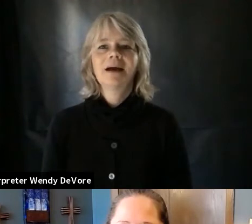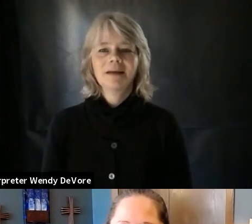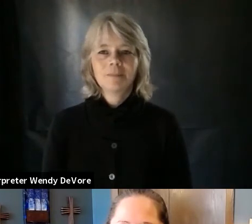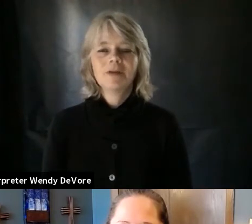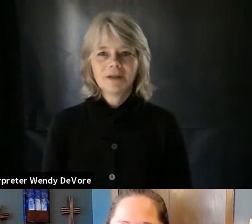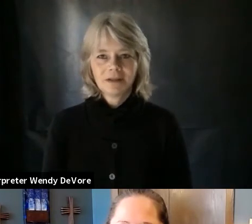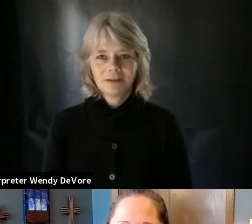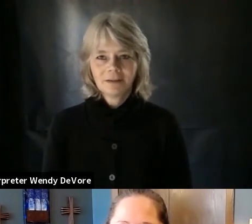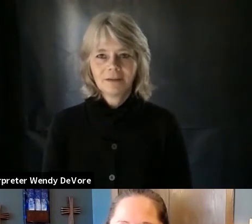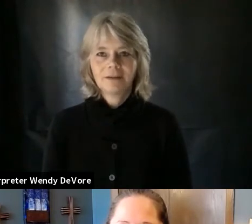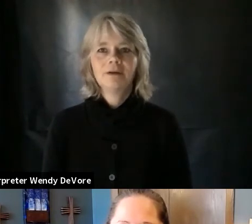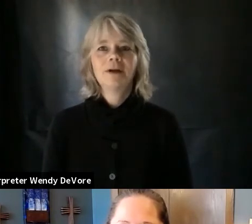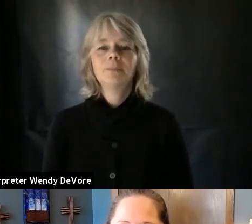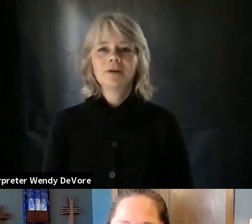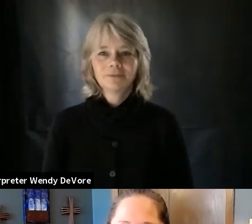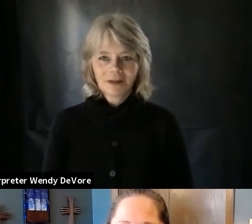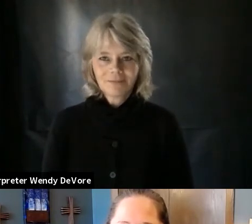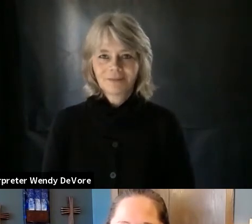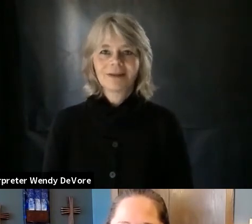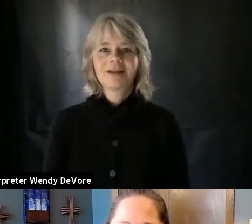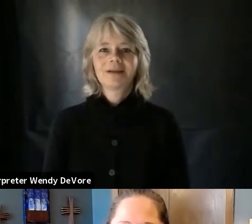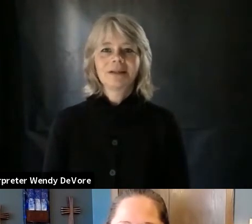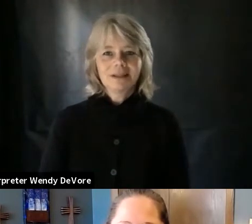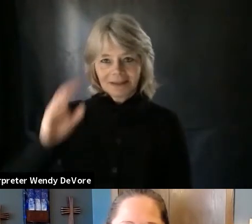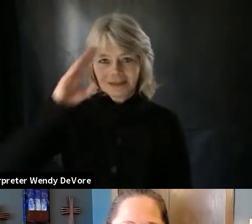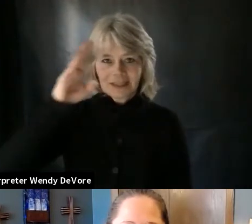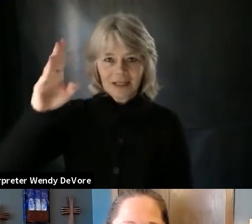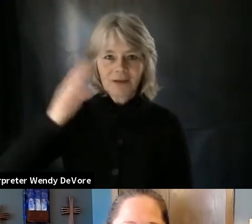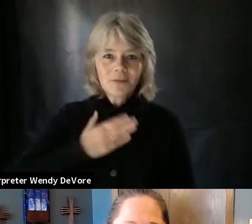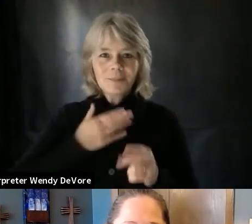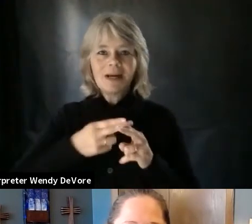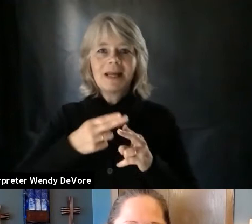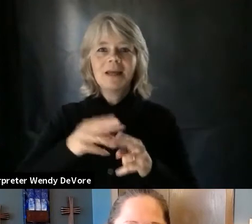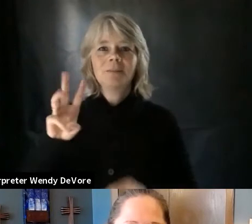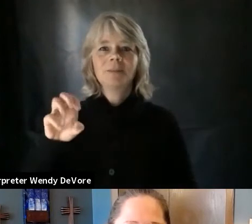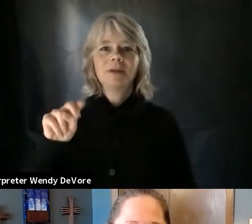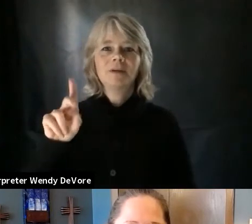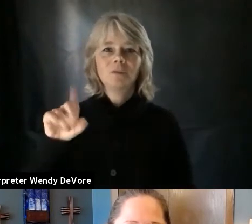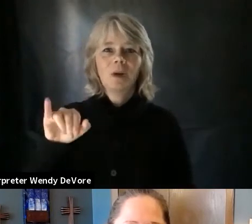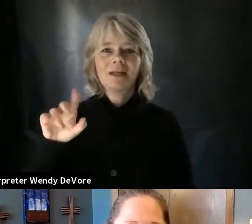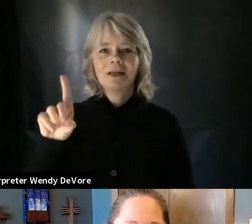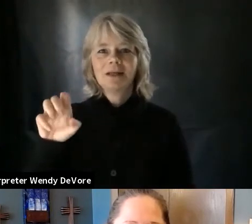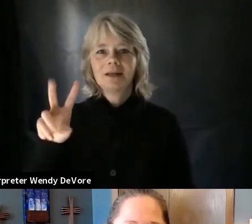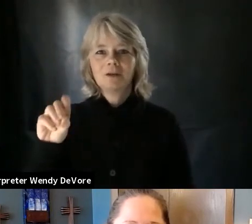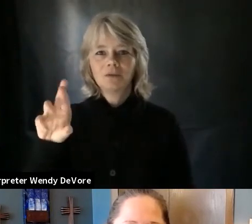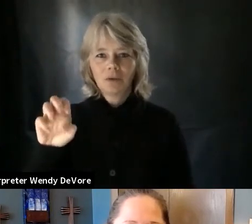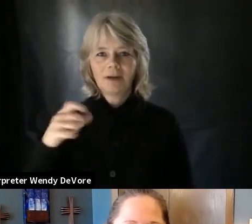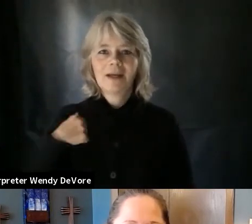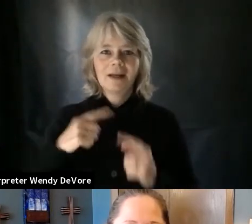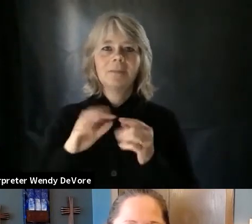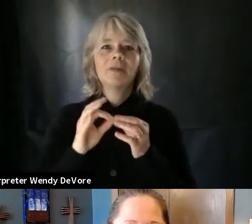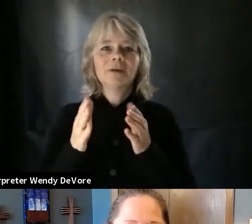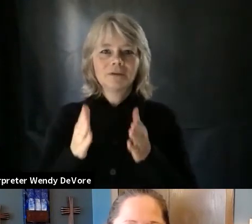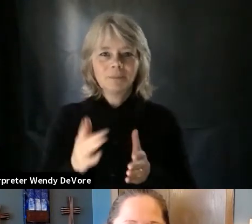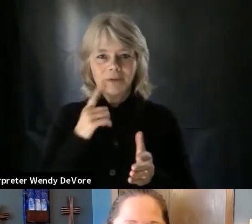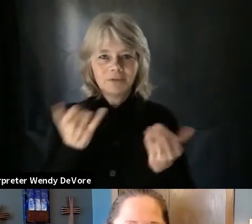and I am the deacon here at Bread of Life. Hello, my name is Wendy DeVore, and